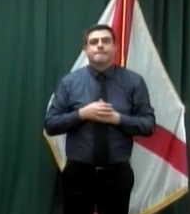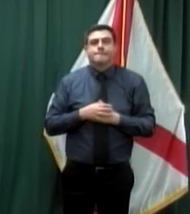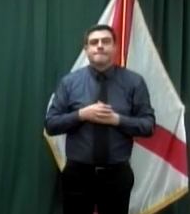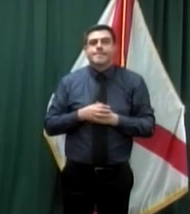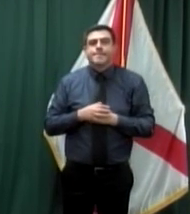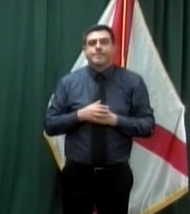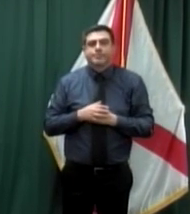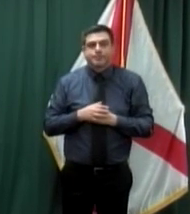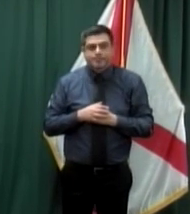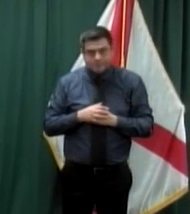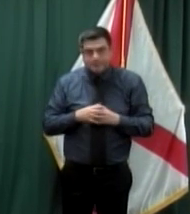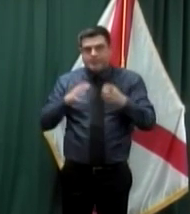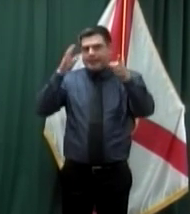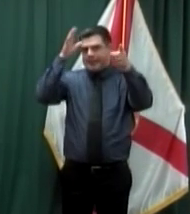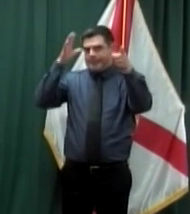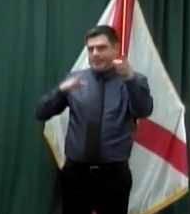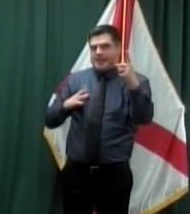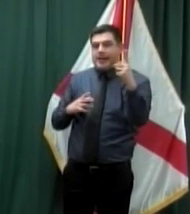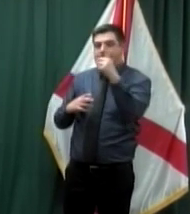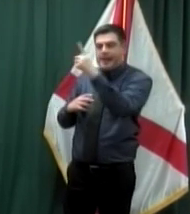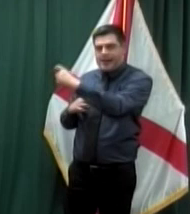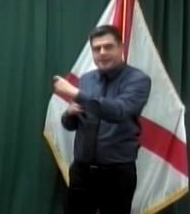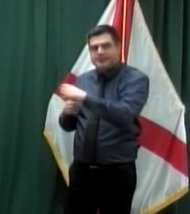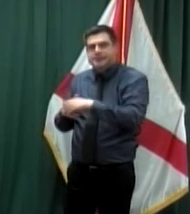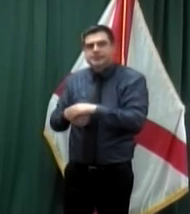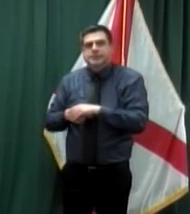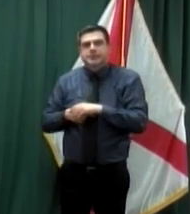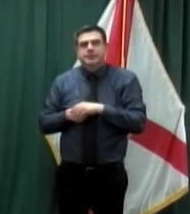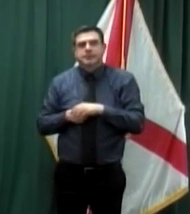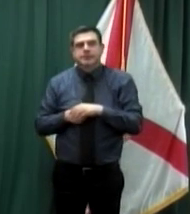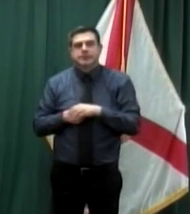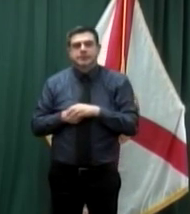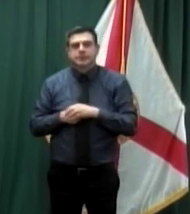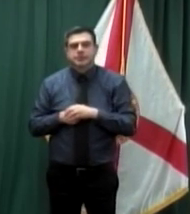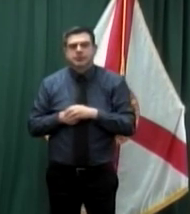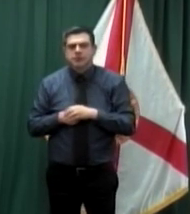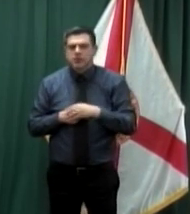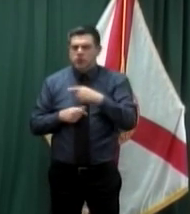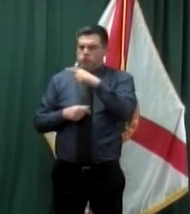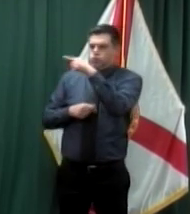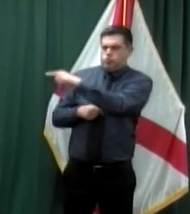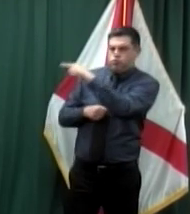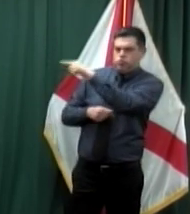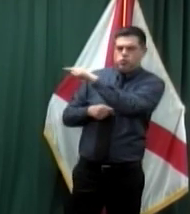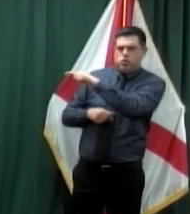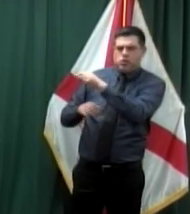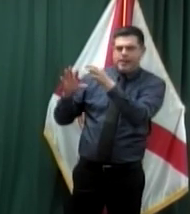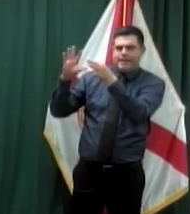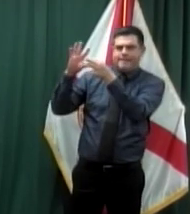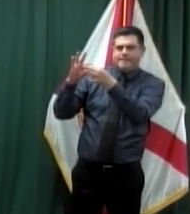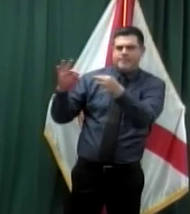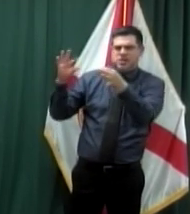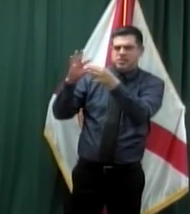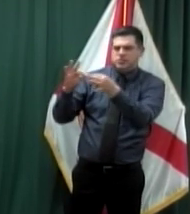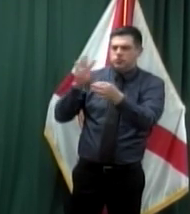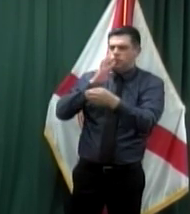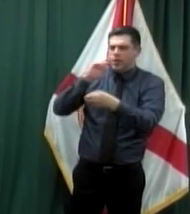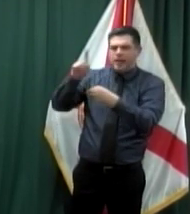Yeah, Jean-Pierre from Radio Haiti. I heard you mention the resident can go